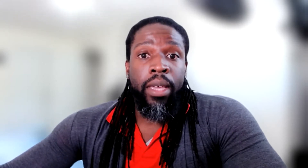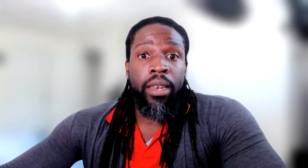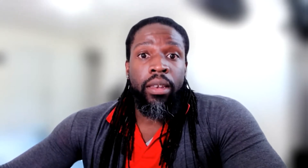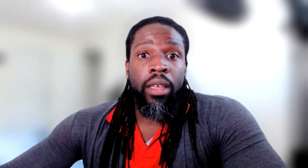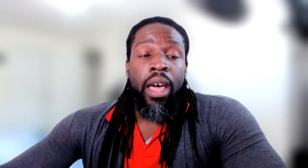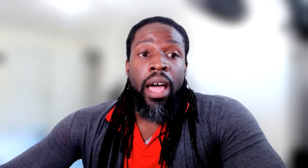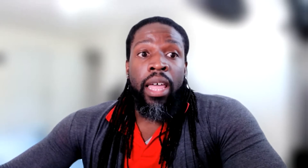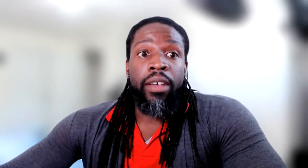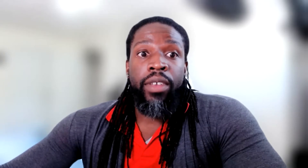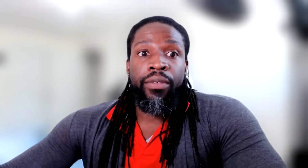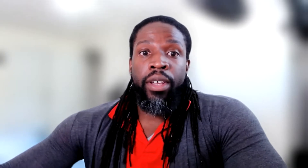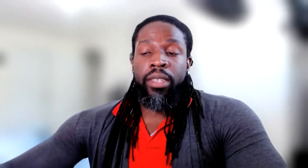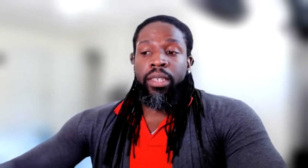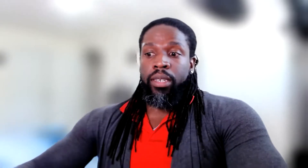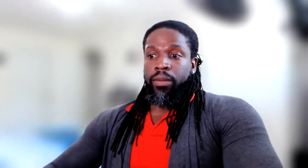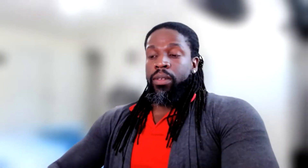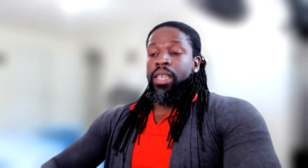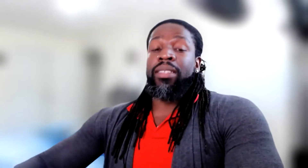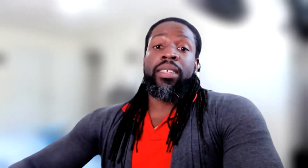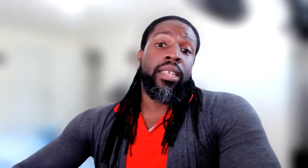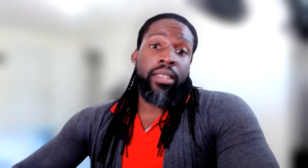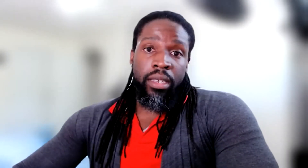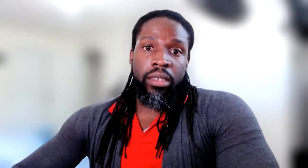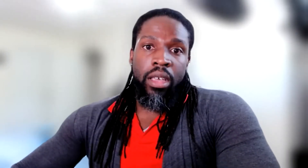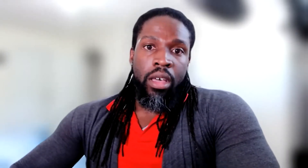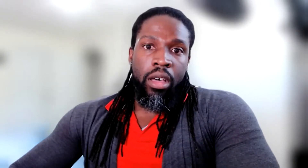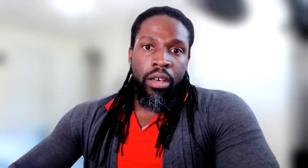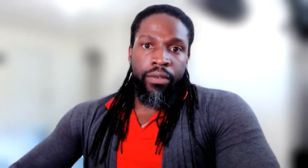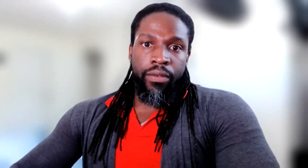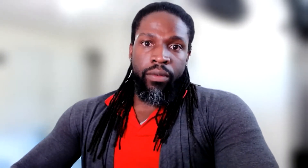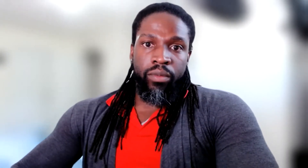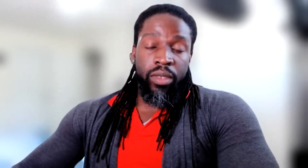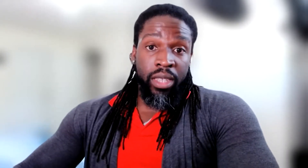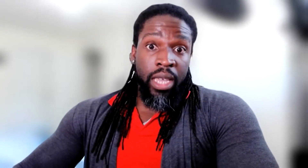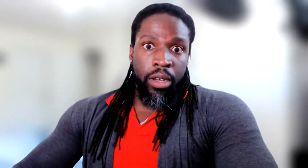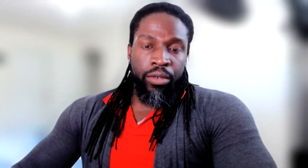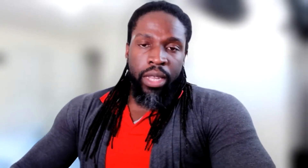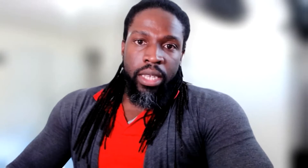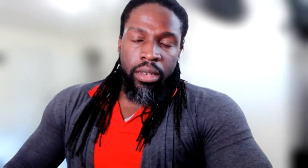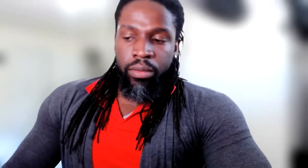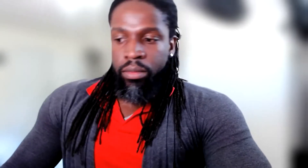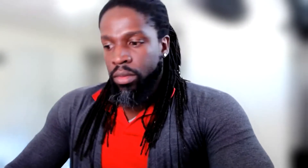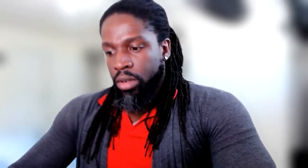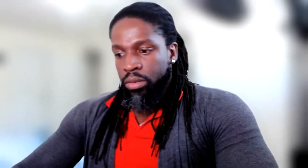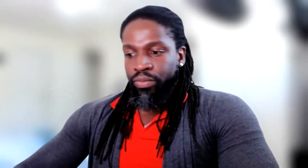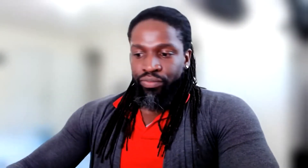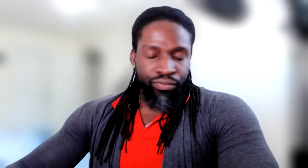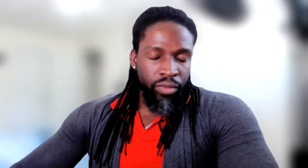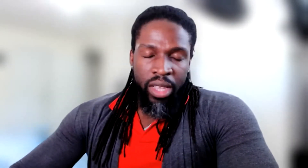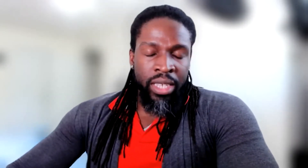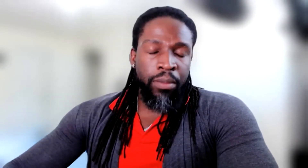have been a lot of different incidences of stigma-related